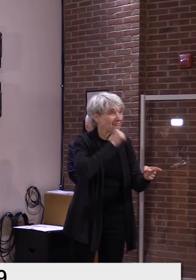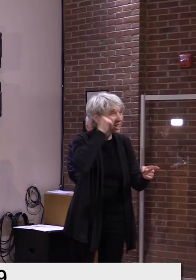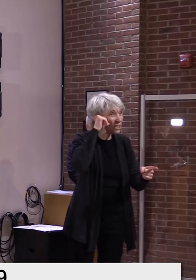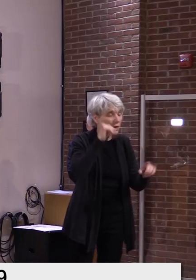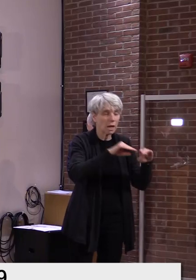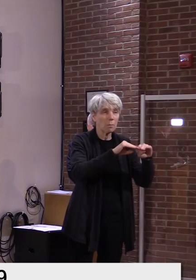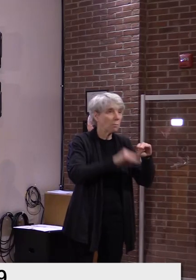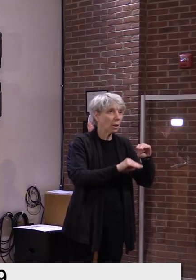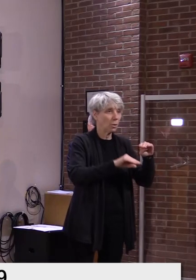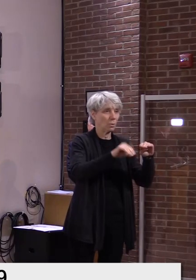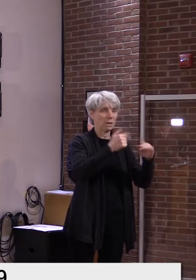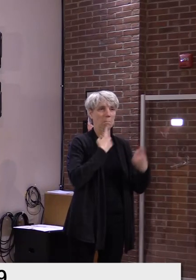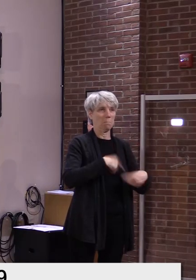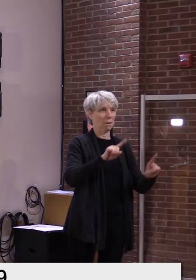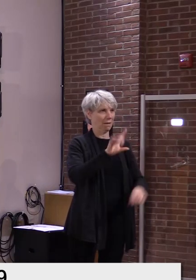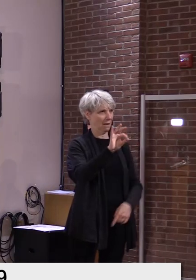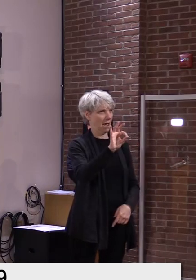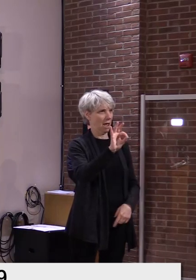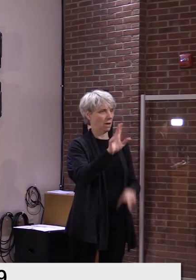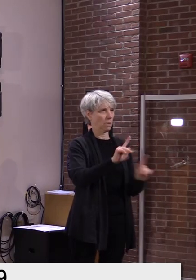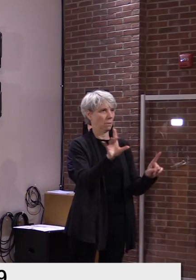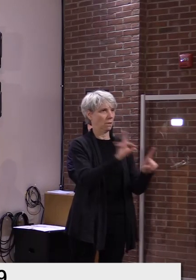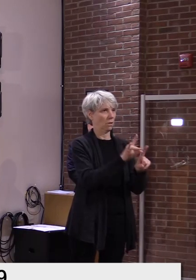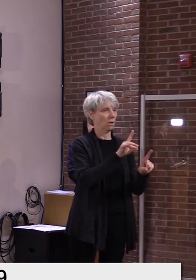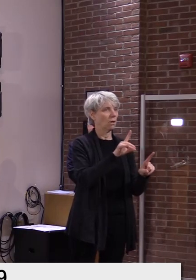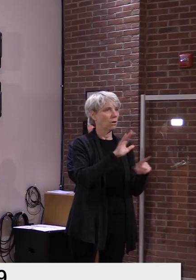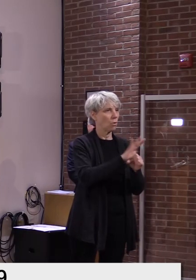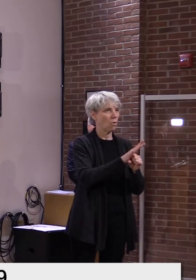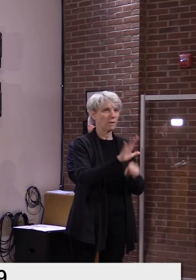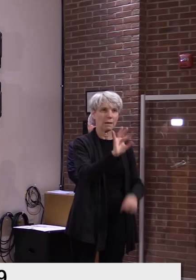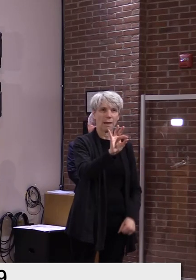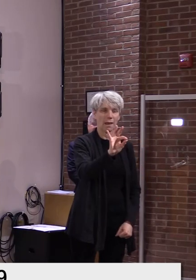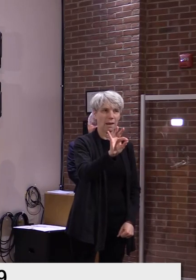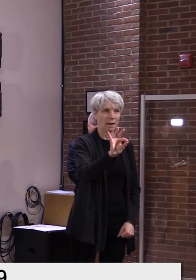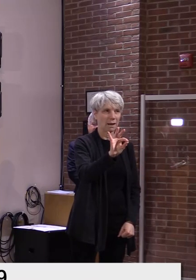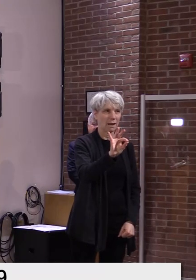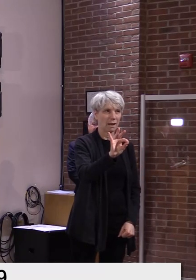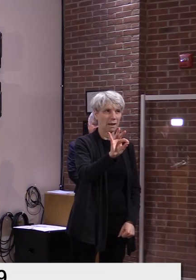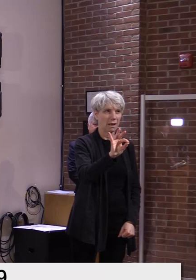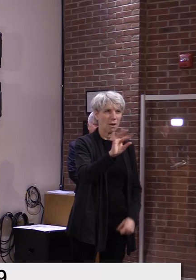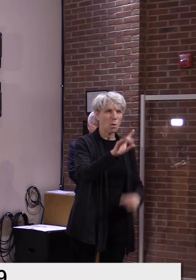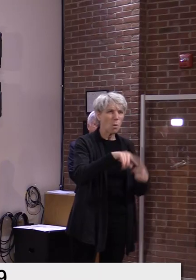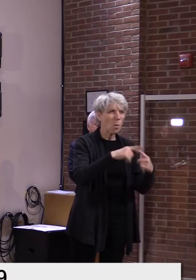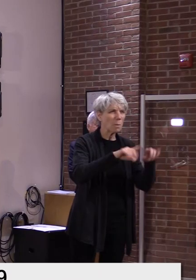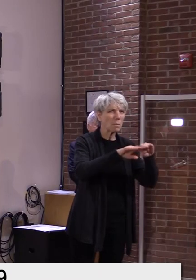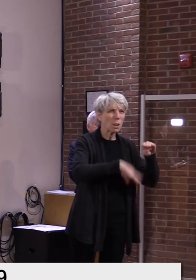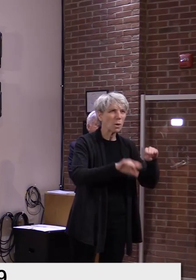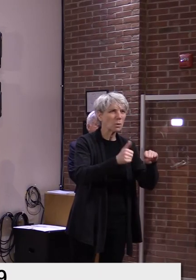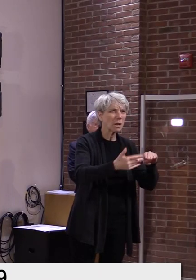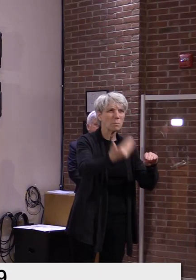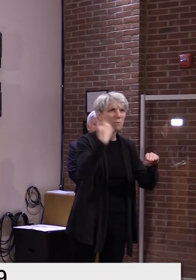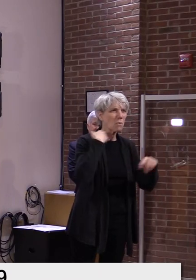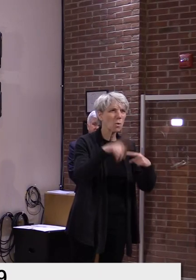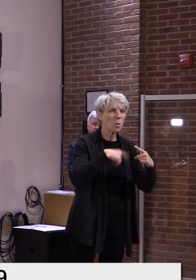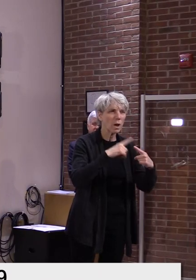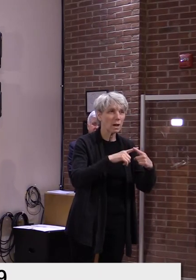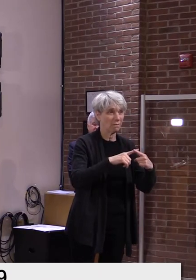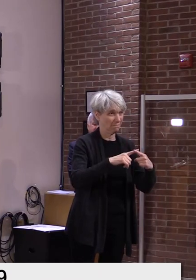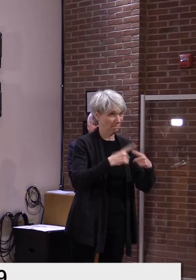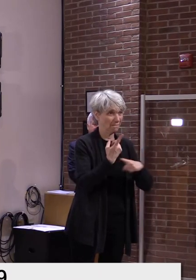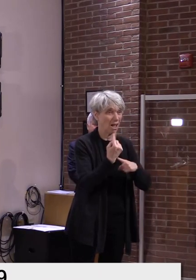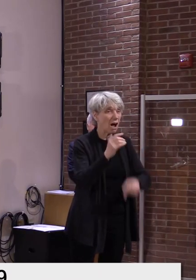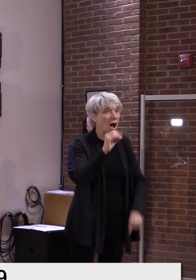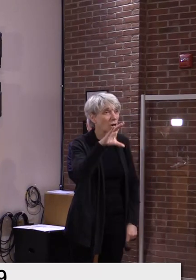and we have to look back to the latter part of October to see that happening